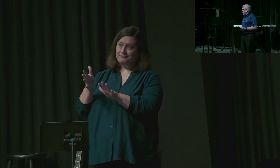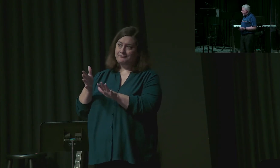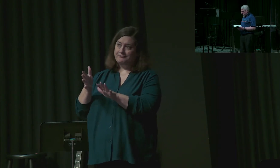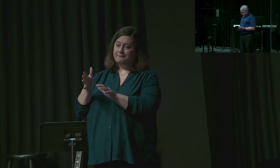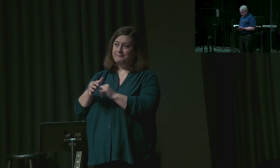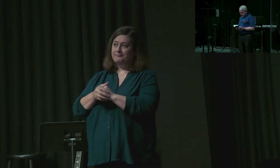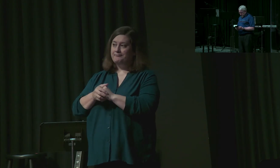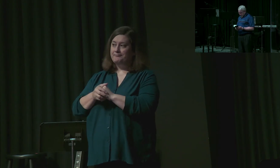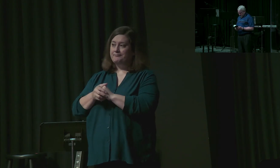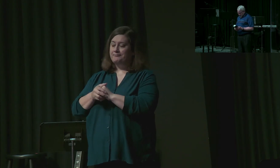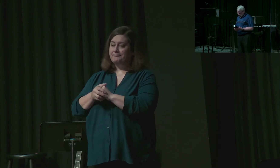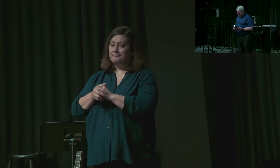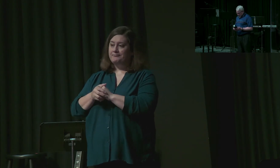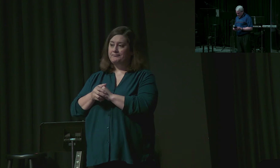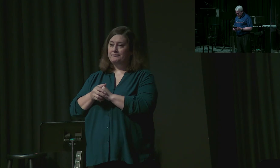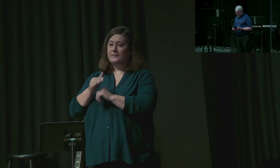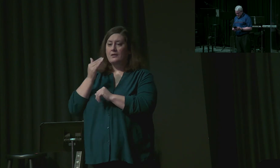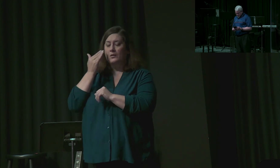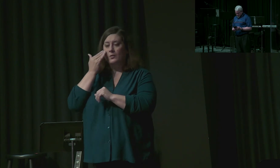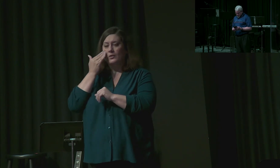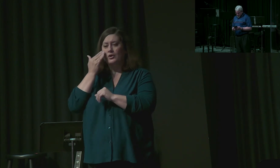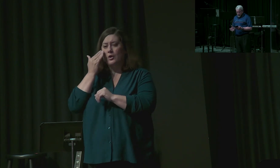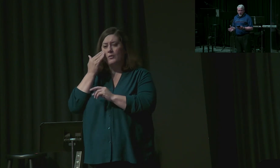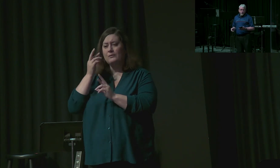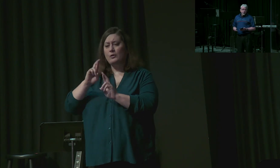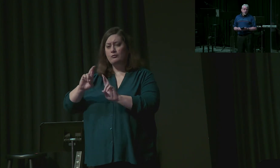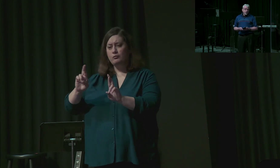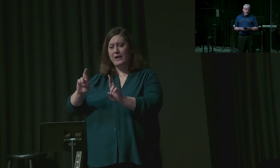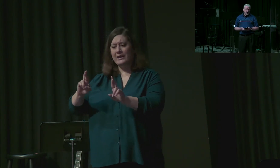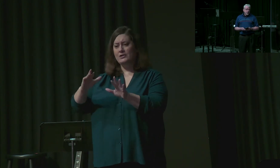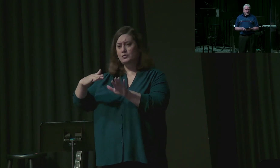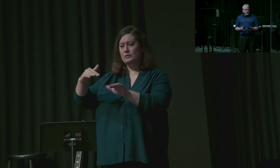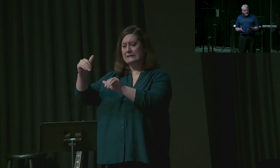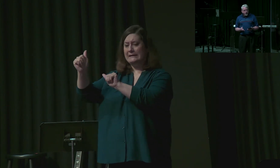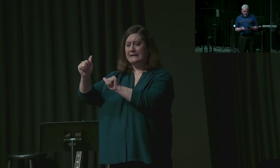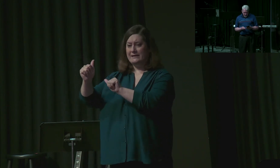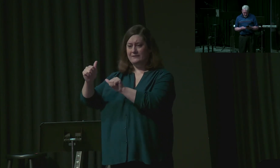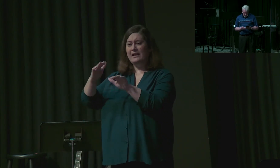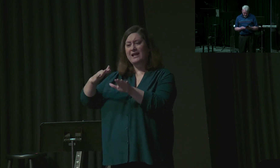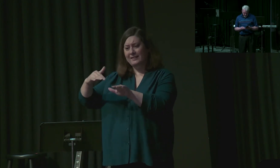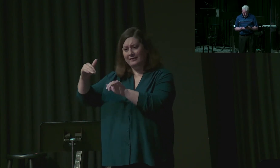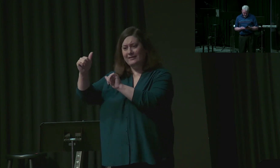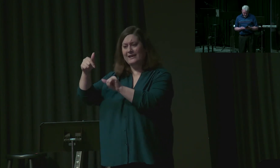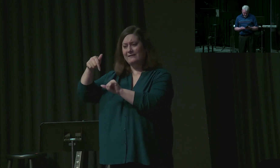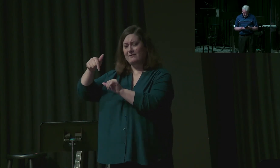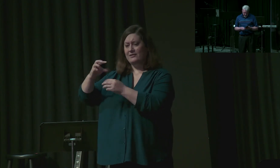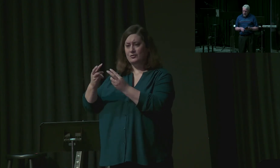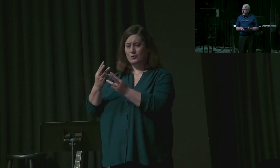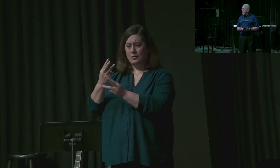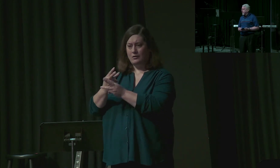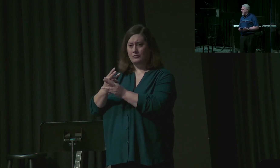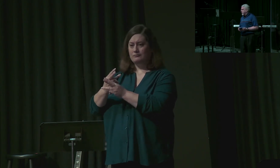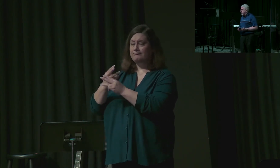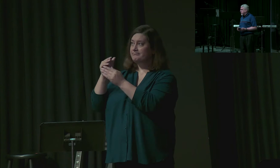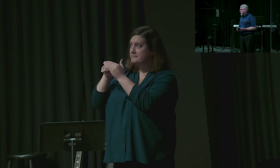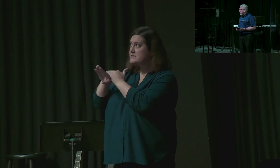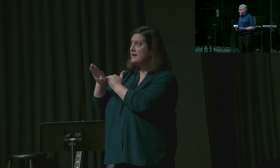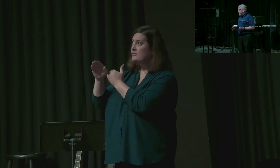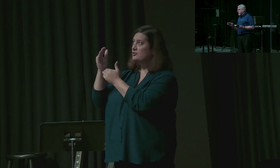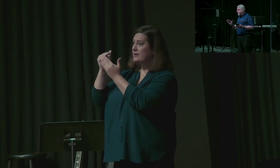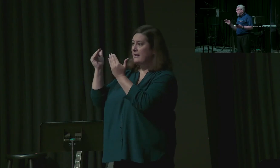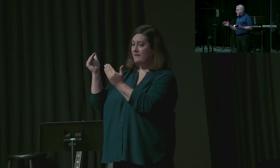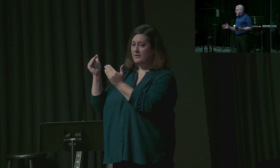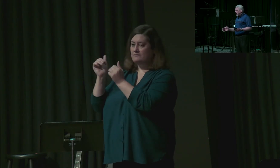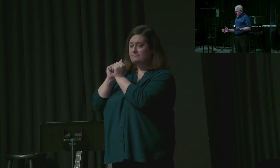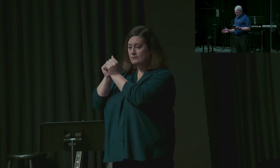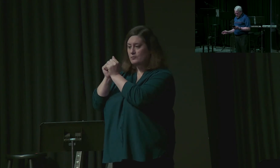they are preparing to leave. The Bible becomes richer. God's truth